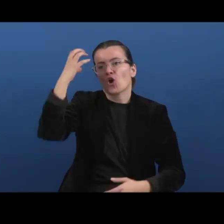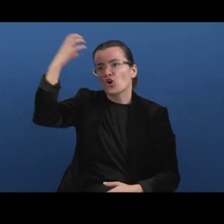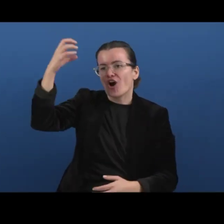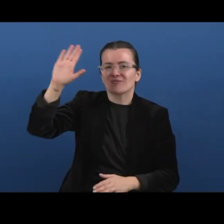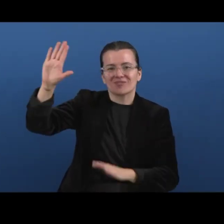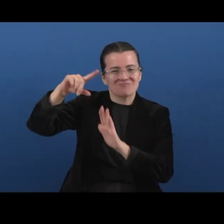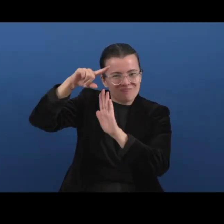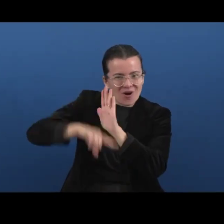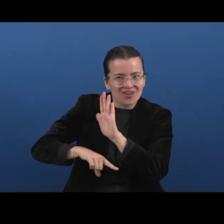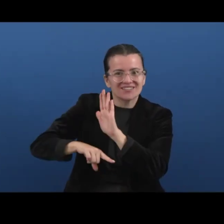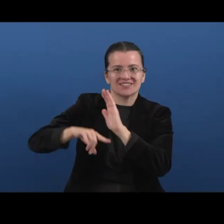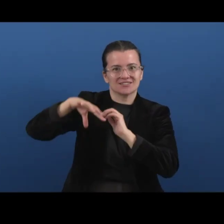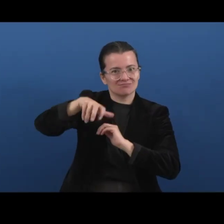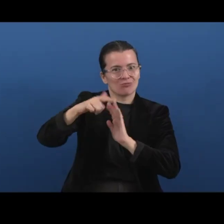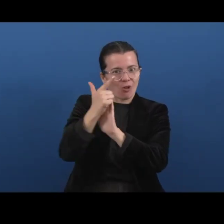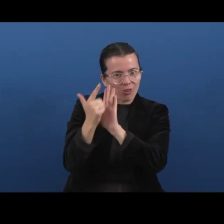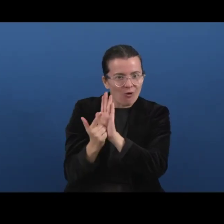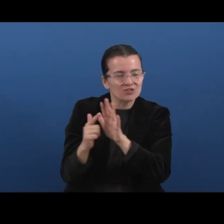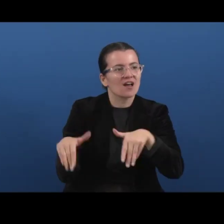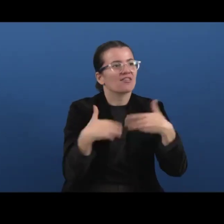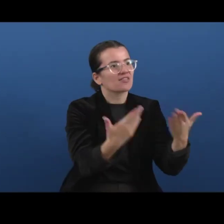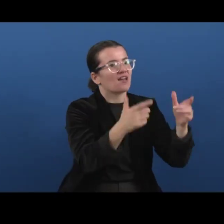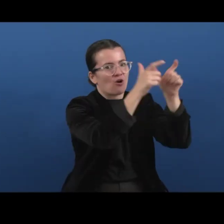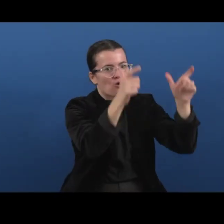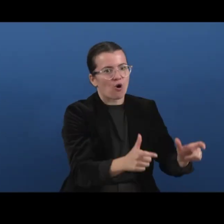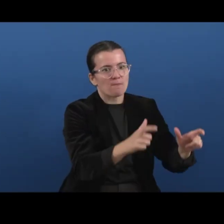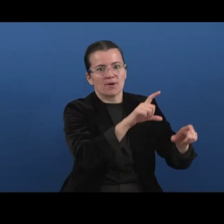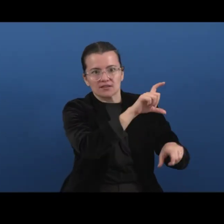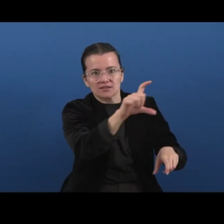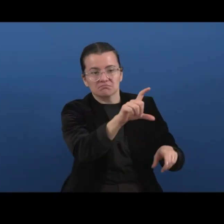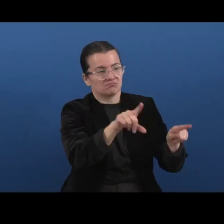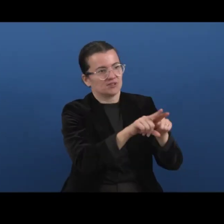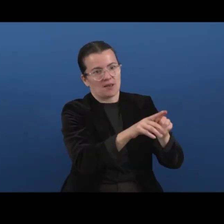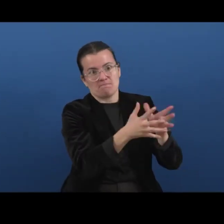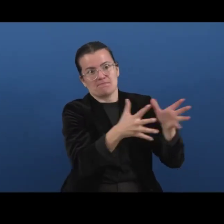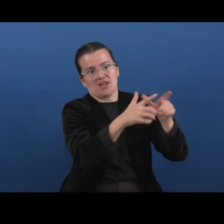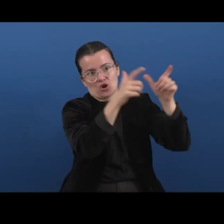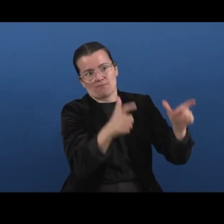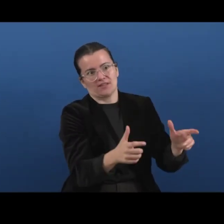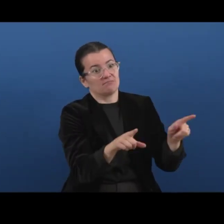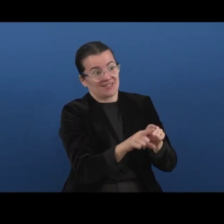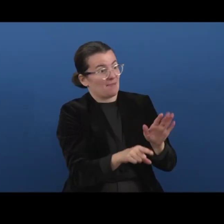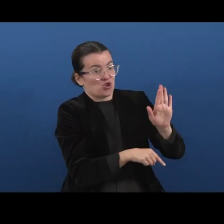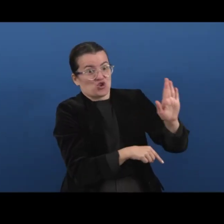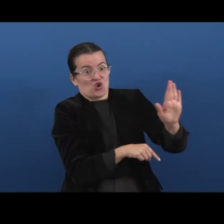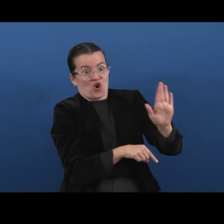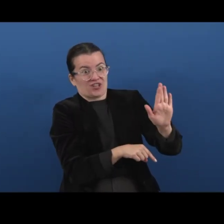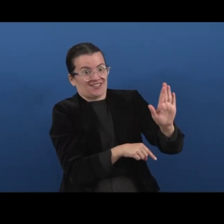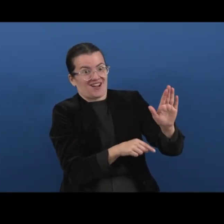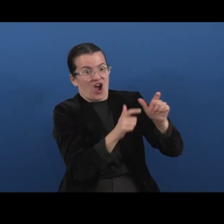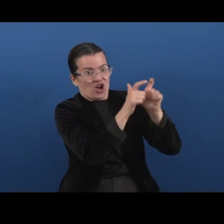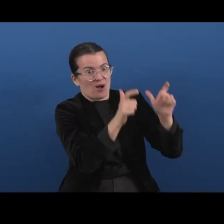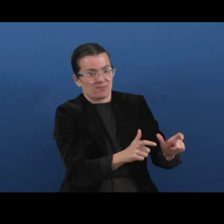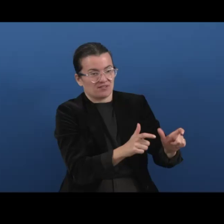national laws that enable companies, including multinational enterprises like yours who operate in countries around the world, to do